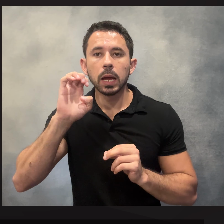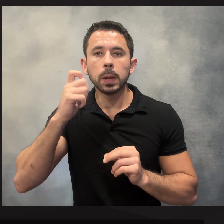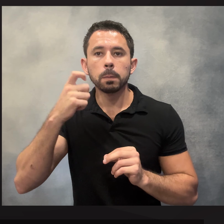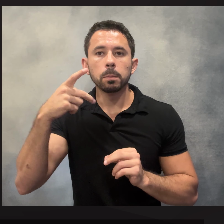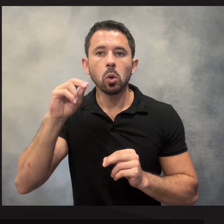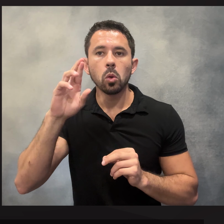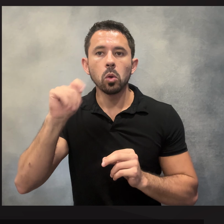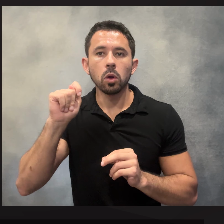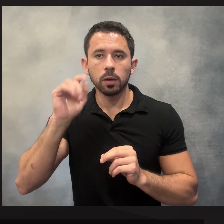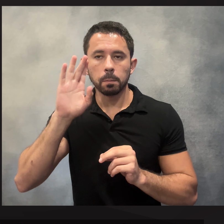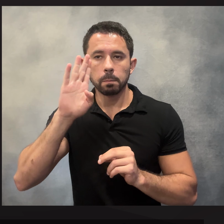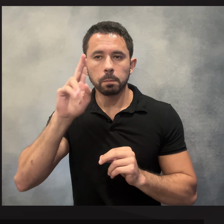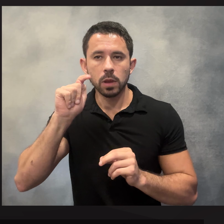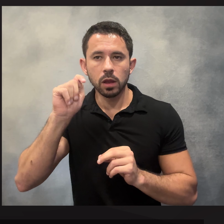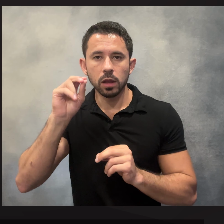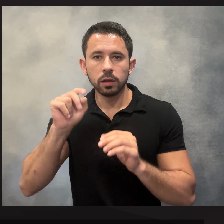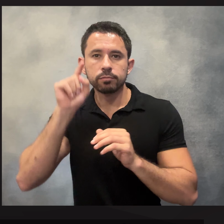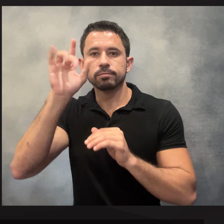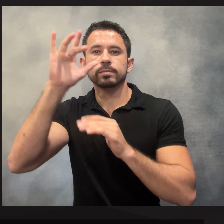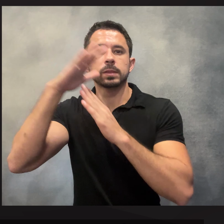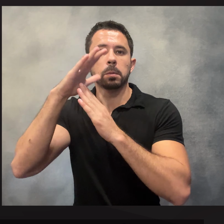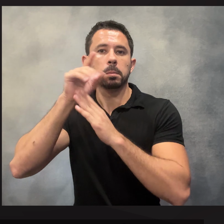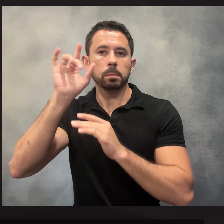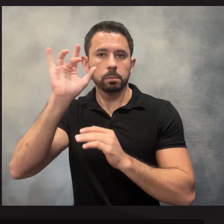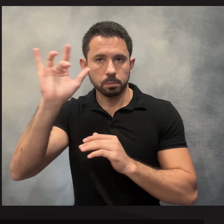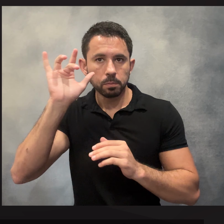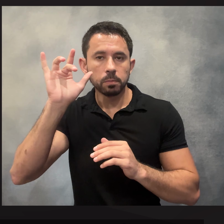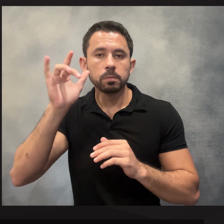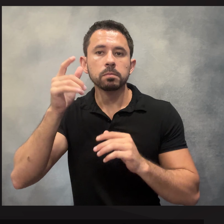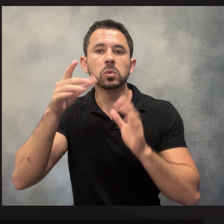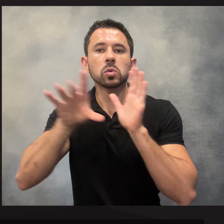top and choose your file type.